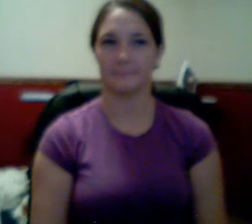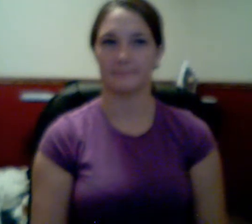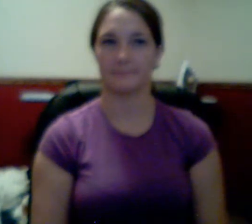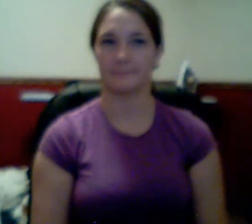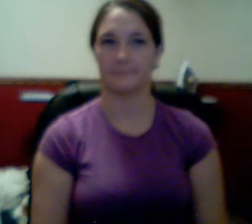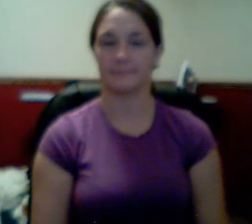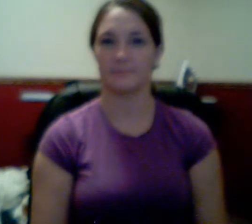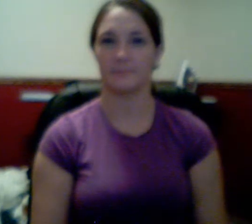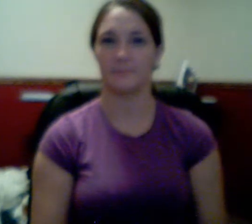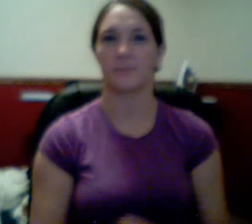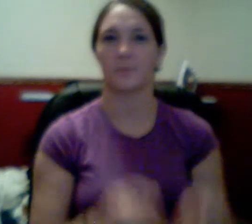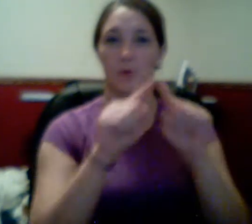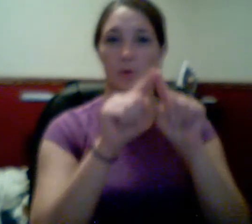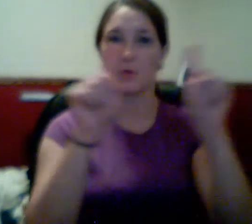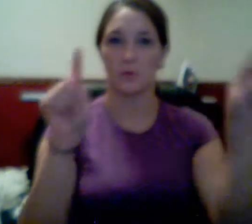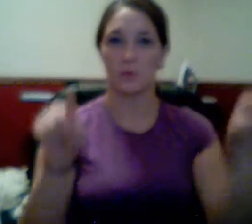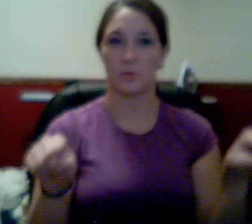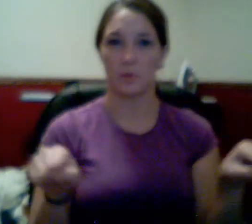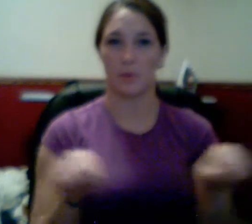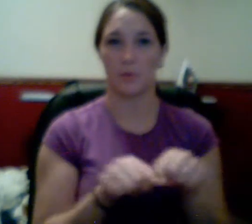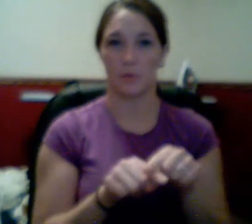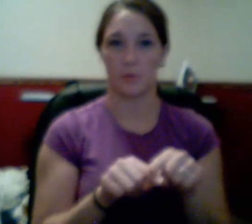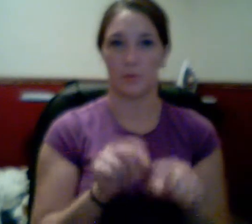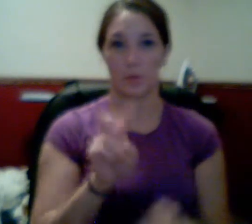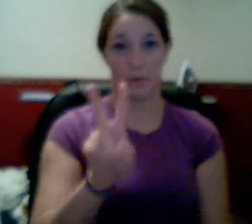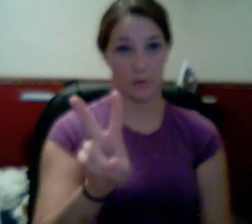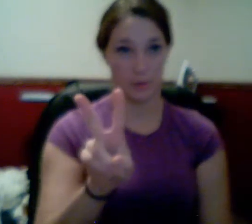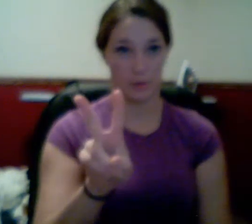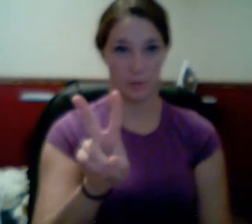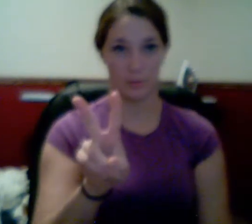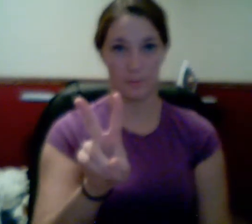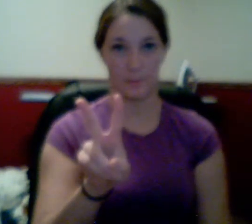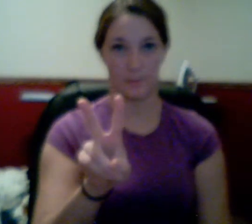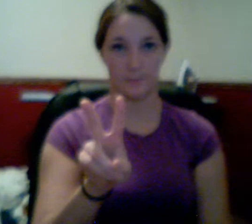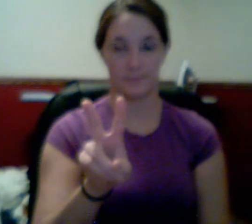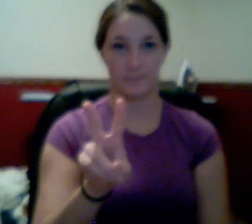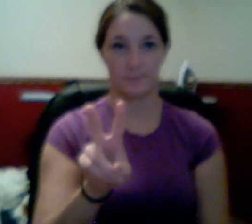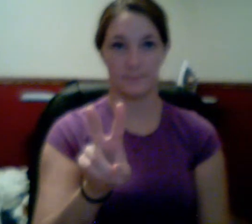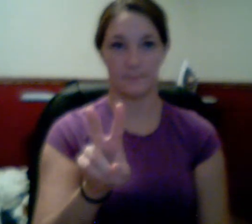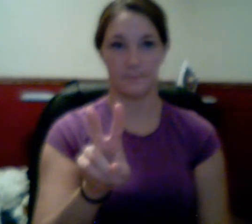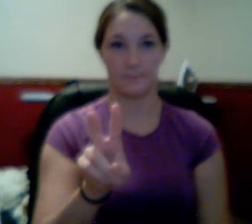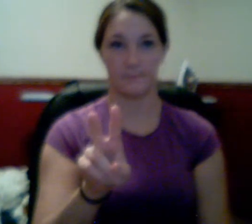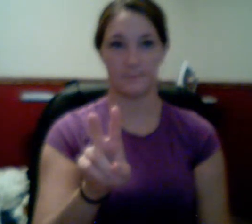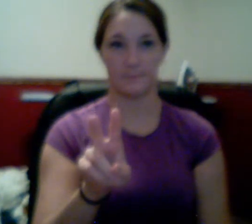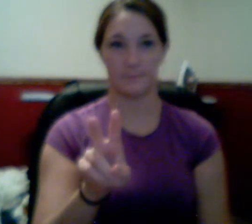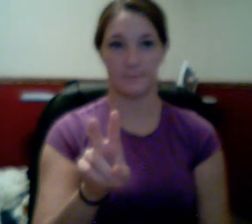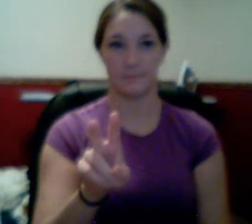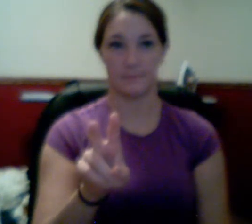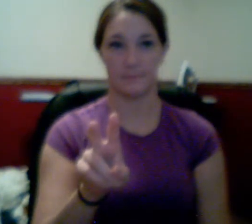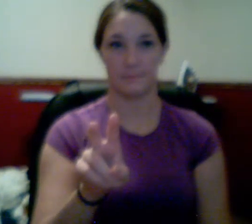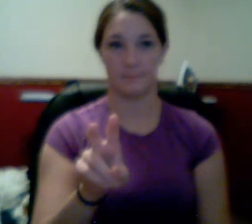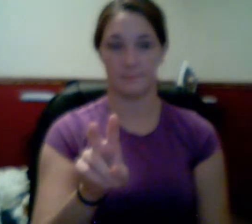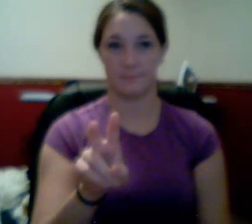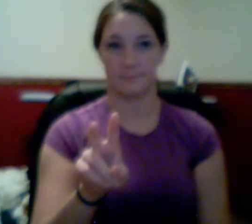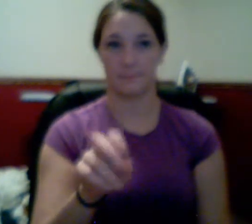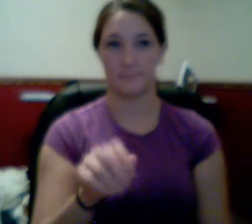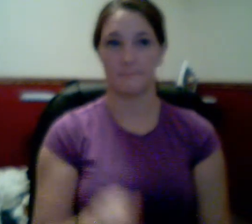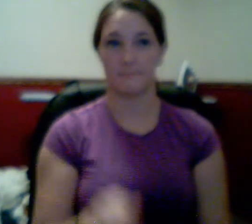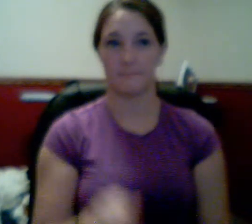square root of 2 is located. I'll say right here is my pi. Okay? On the number